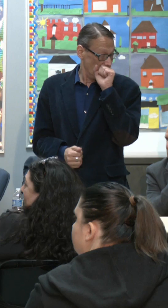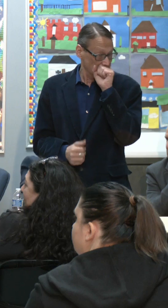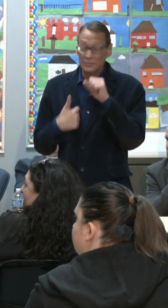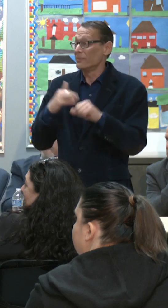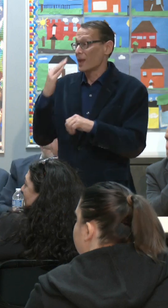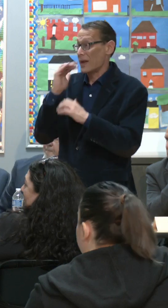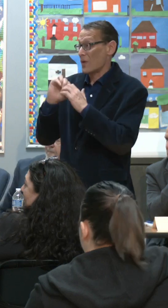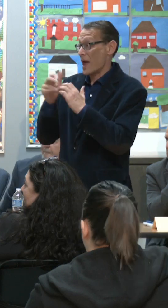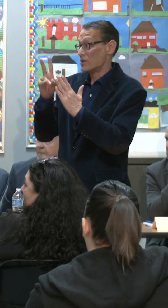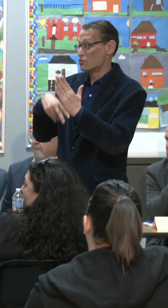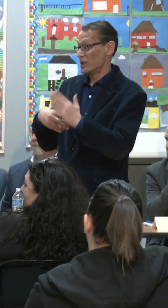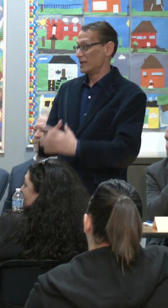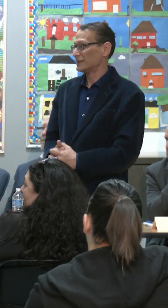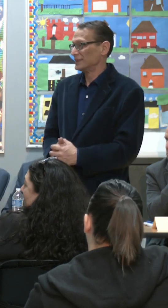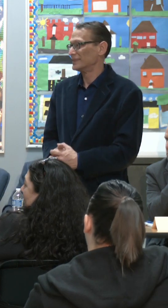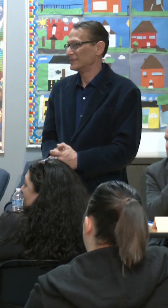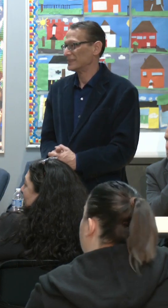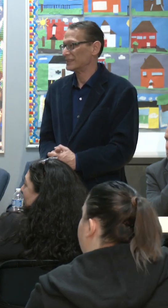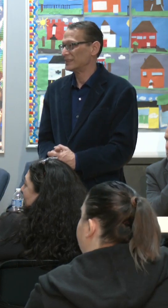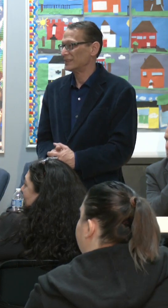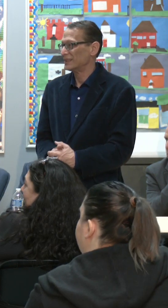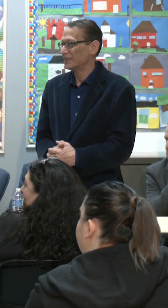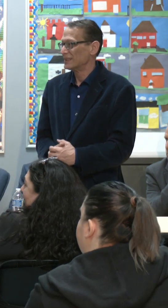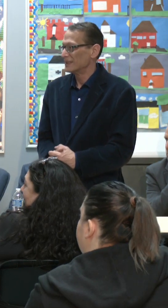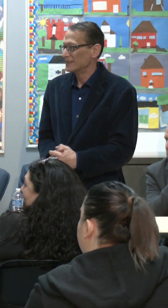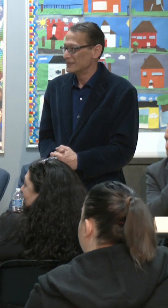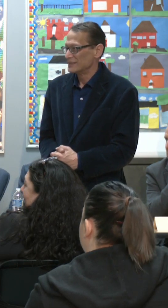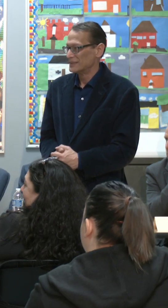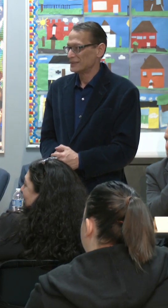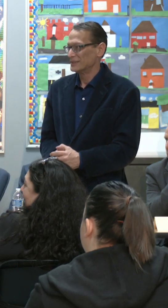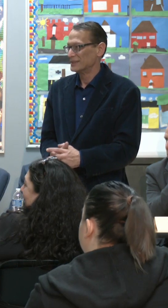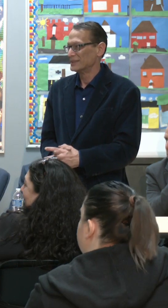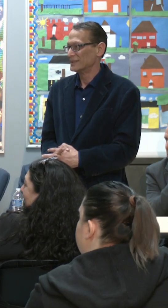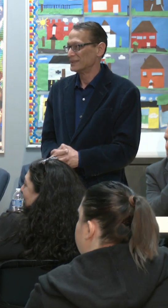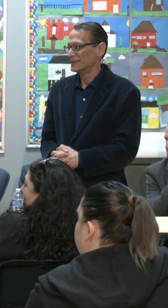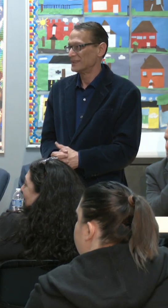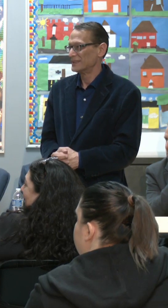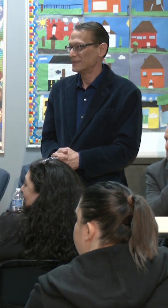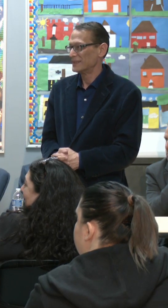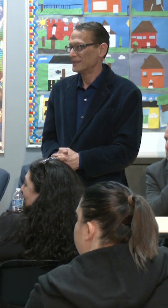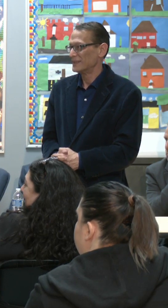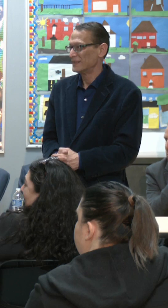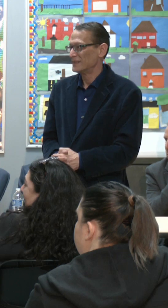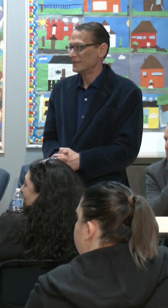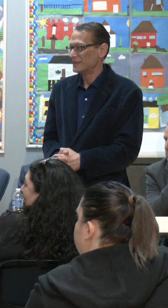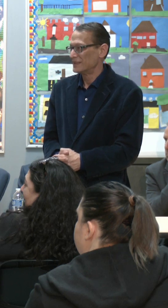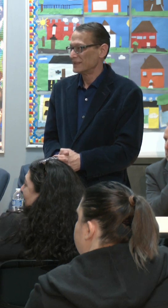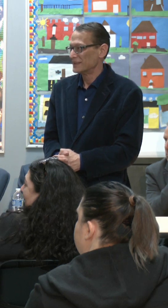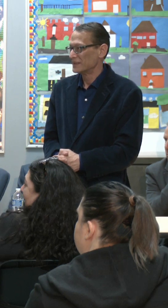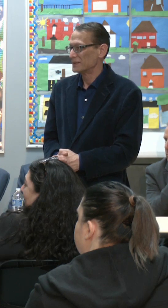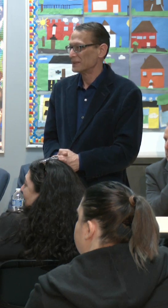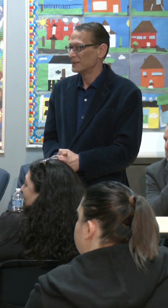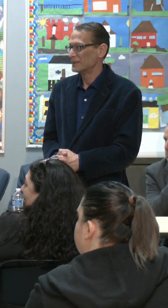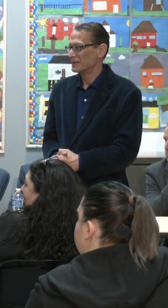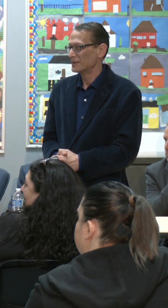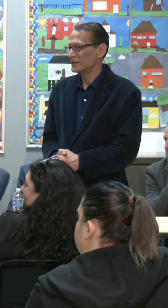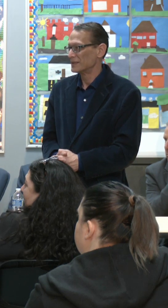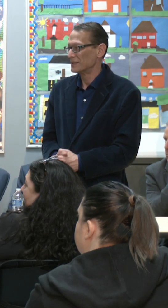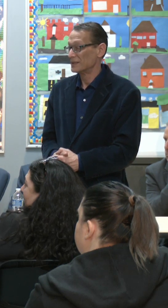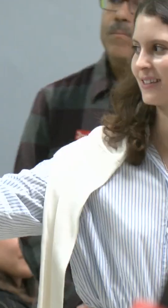sure you saw in the parking lot, the mobile clinic vans, which are actually funded with ARPA COVID relief money. And they are